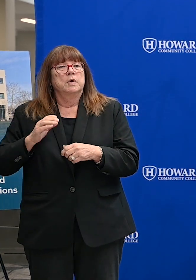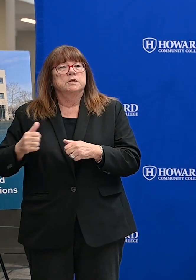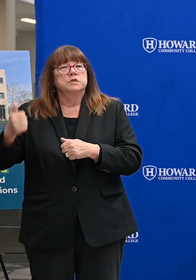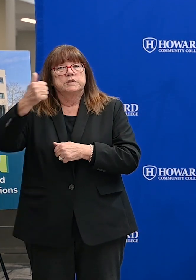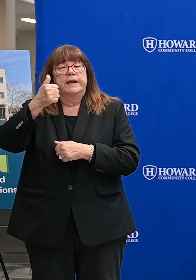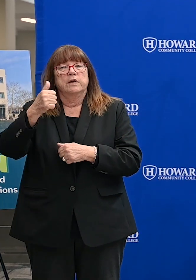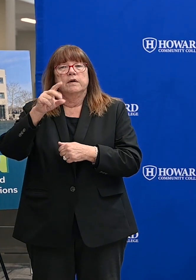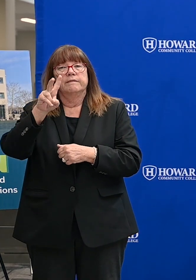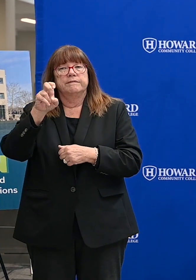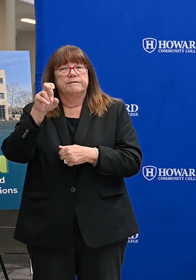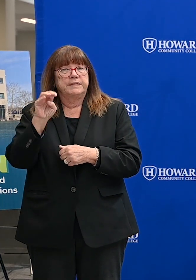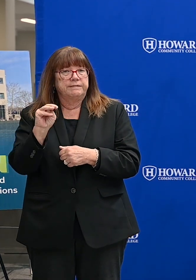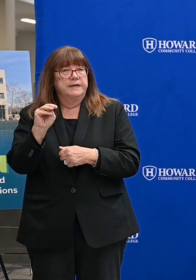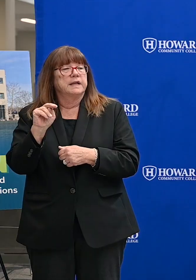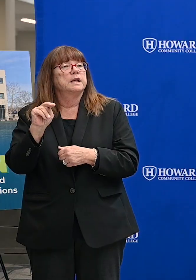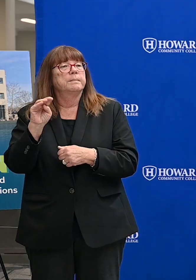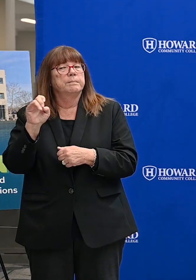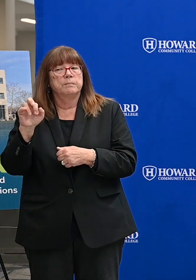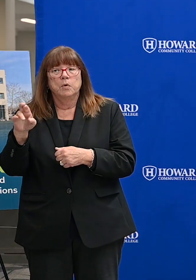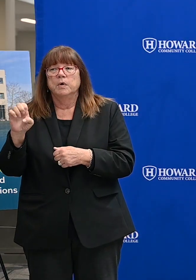Ms. Vivian Moore.